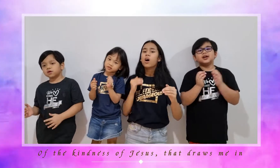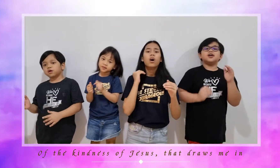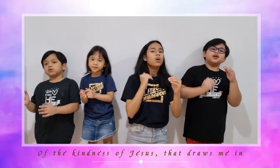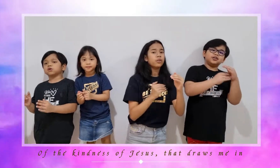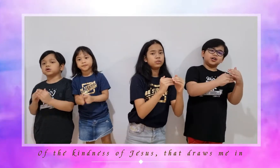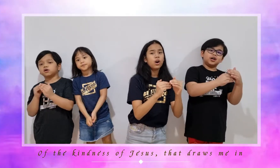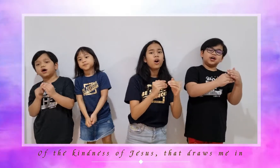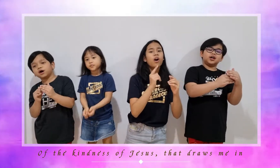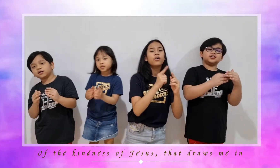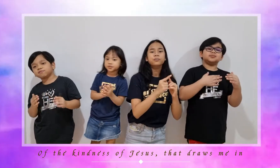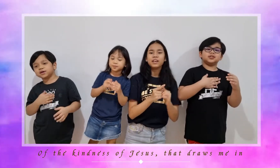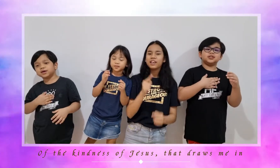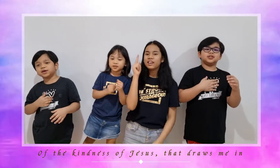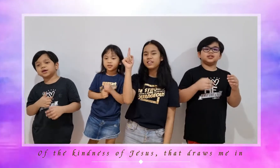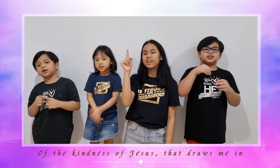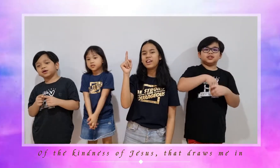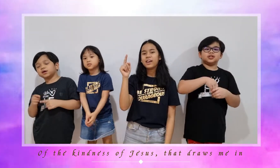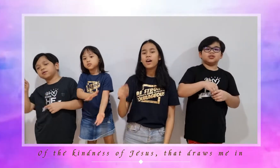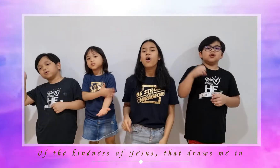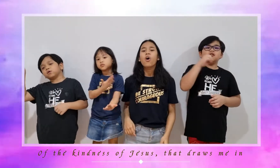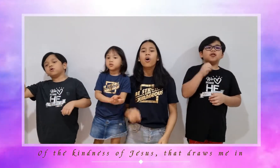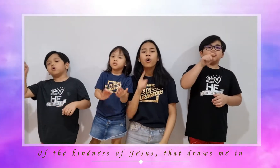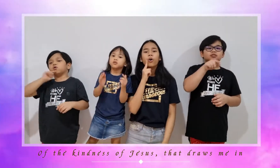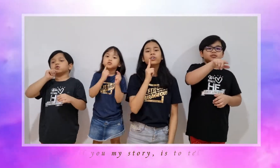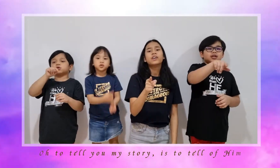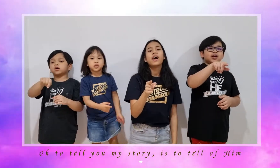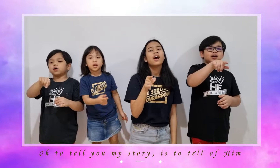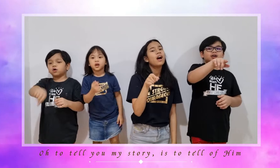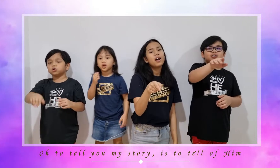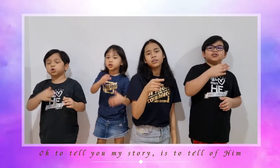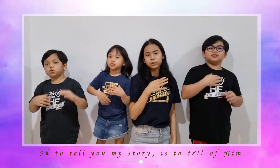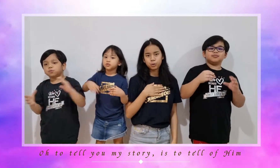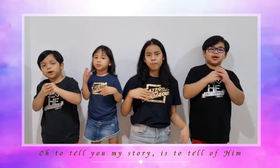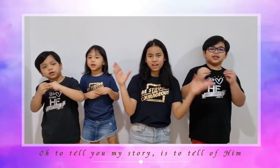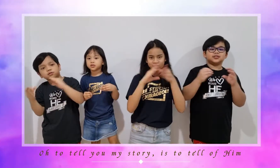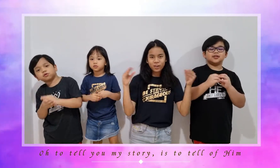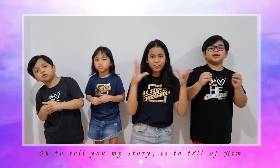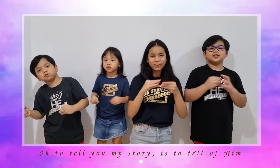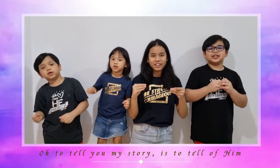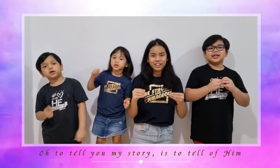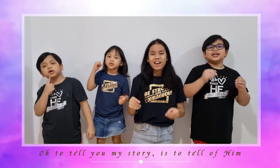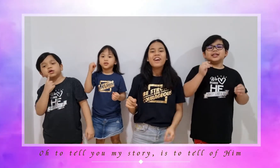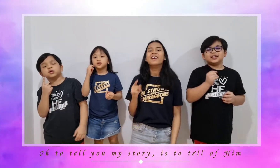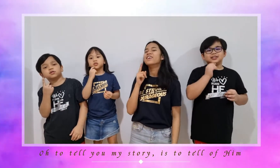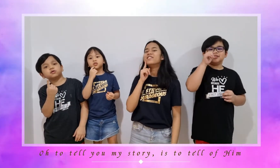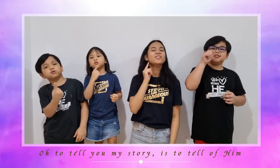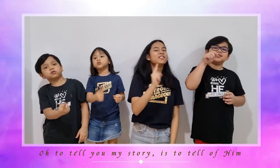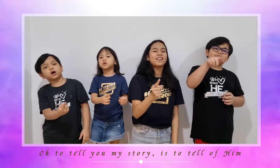That draws me here Oh, to tell you my story Is